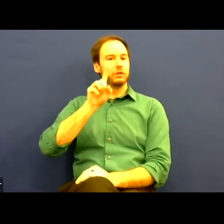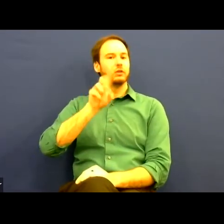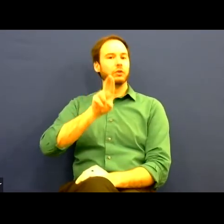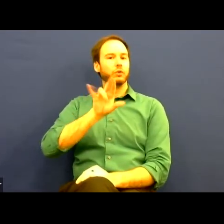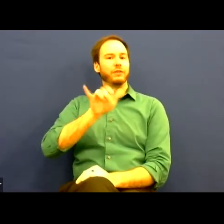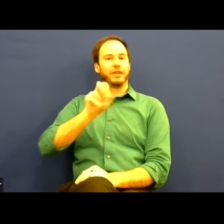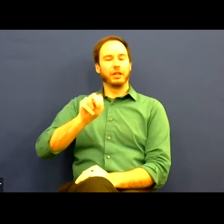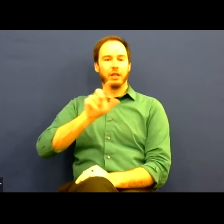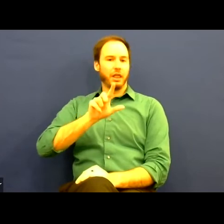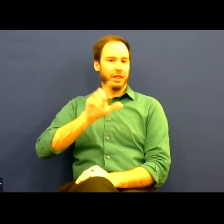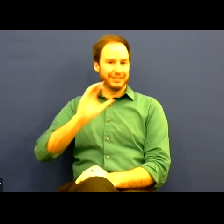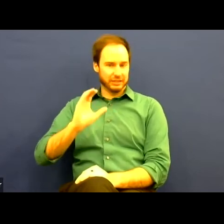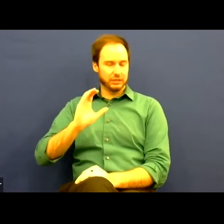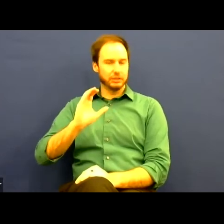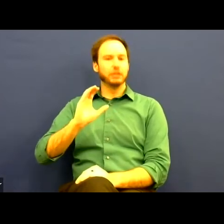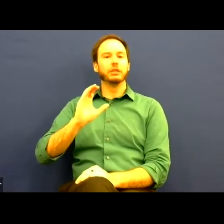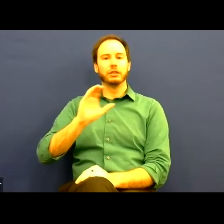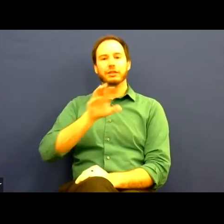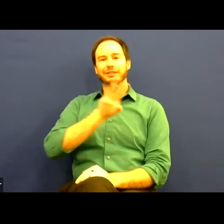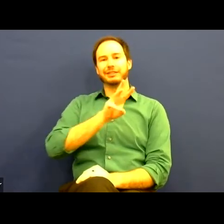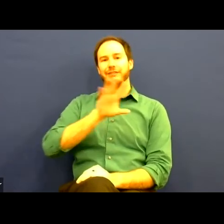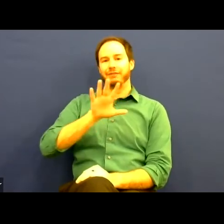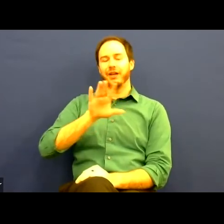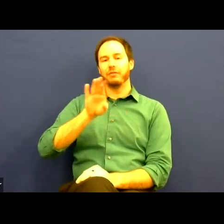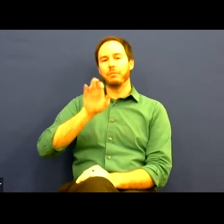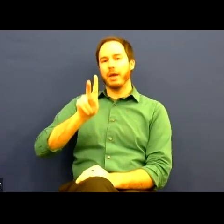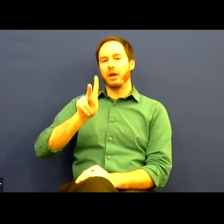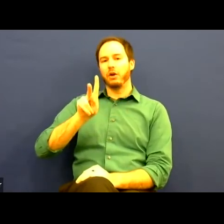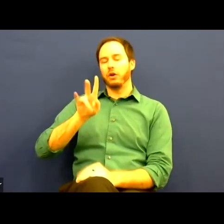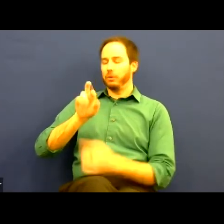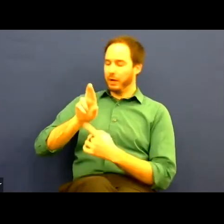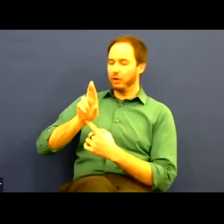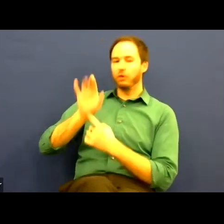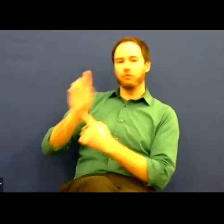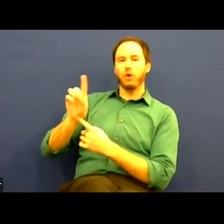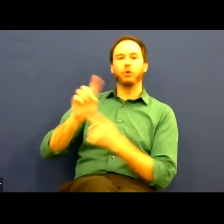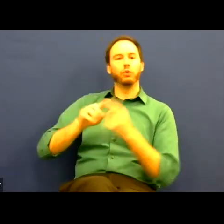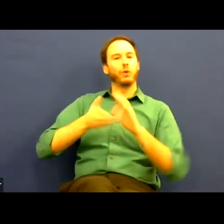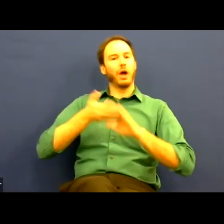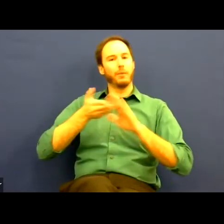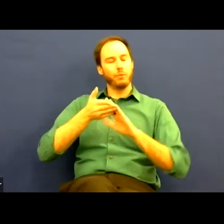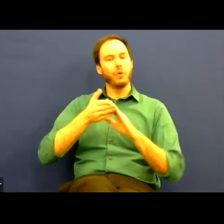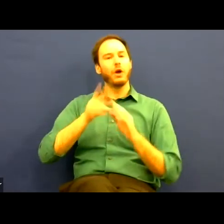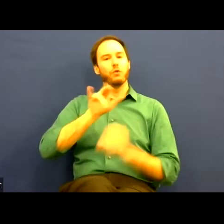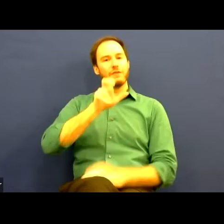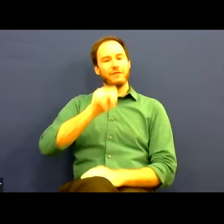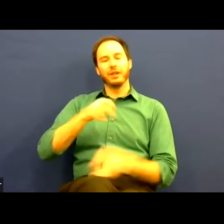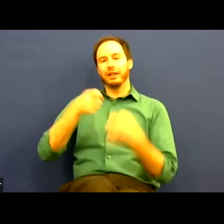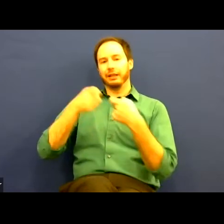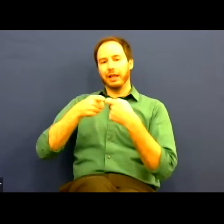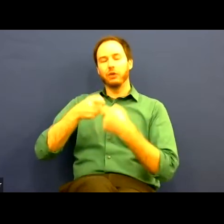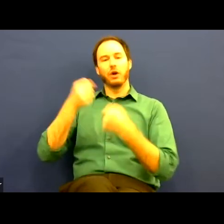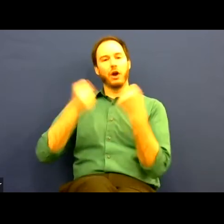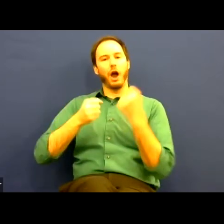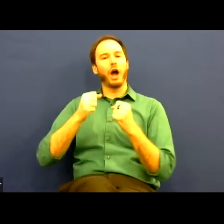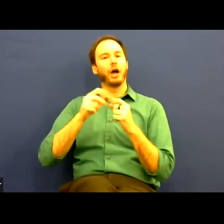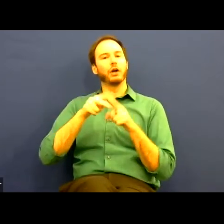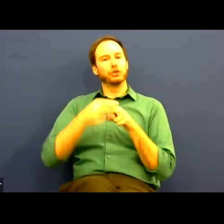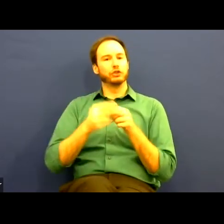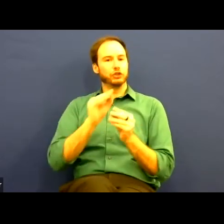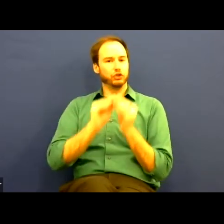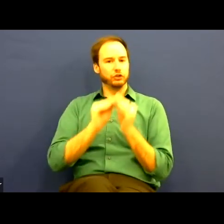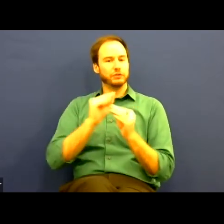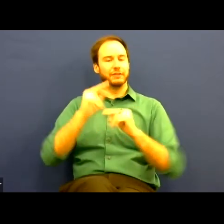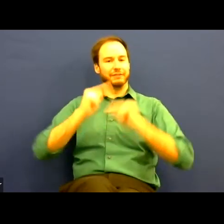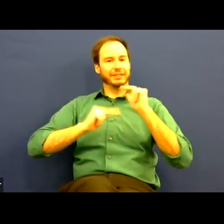2023-001 Rivian LLC, 65 Becker Road, to operate a Rivian electric vehicle auto service facility